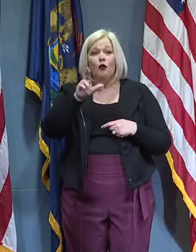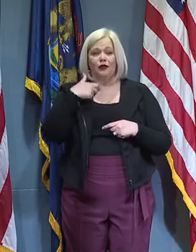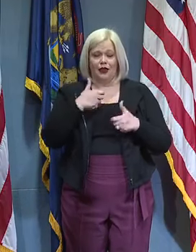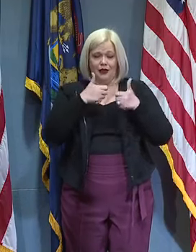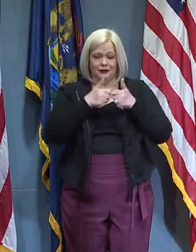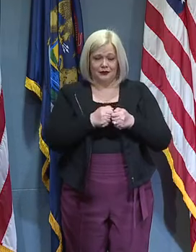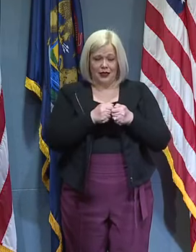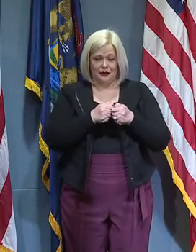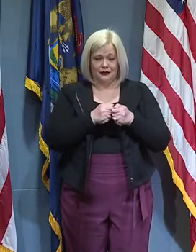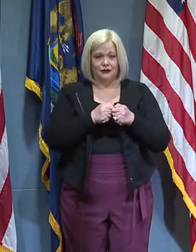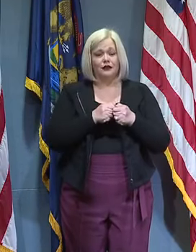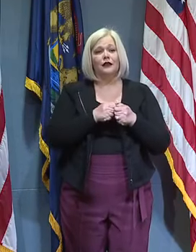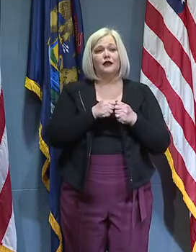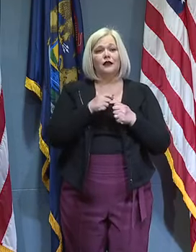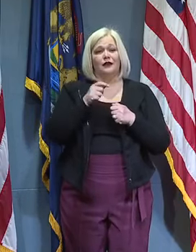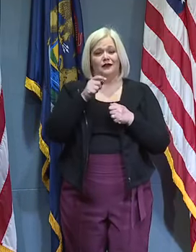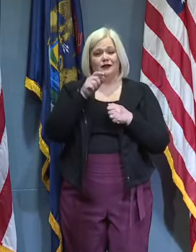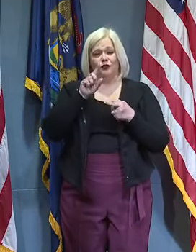741741.